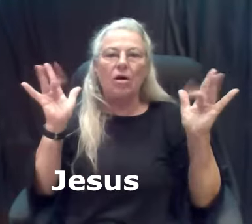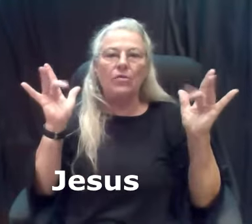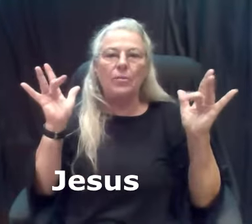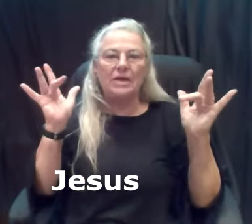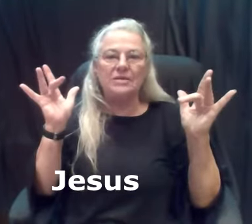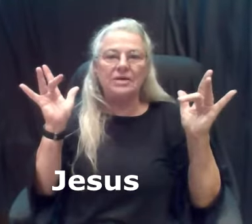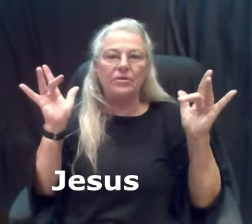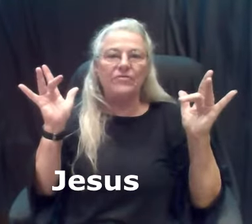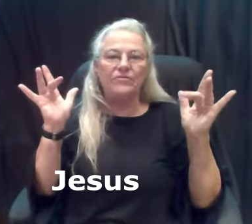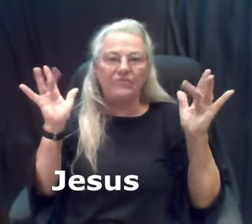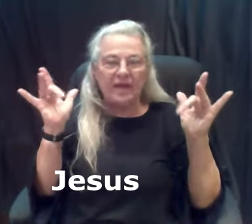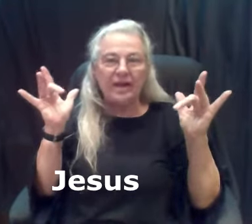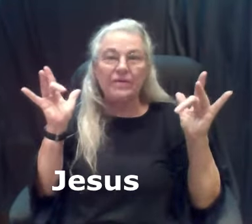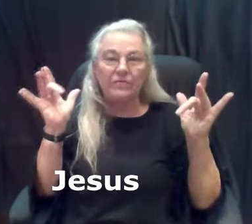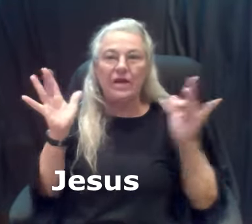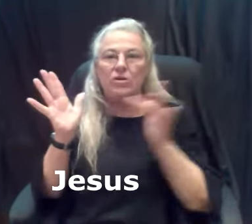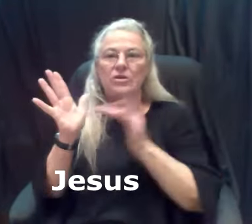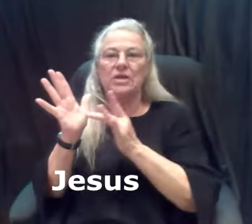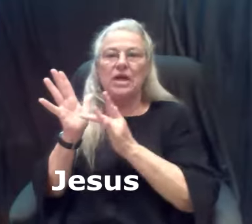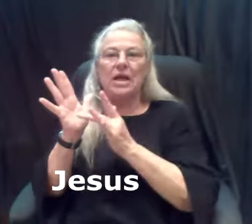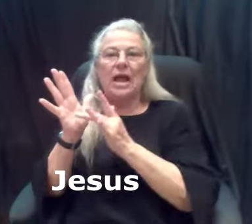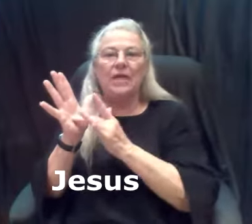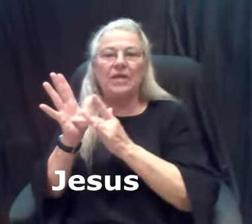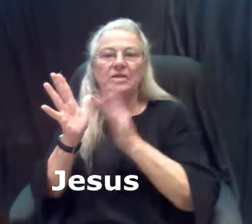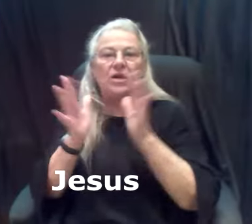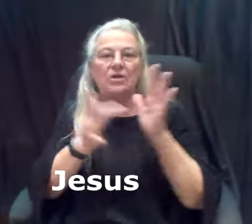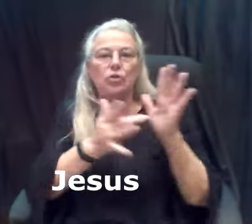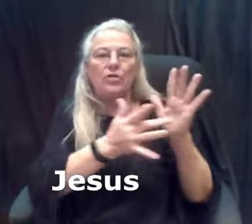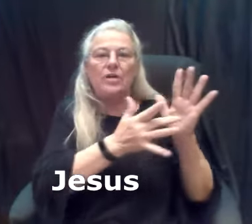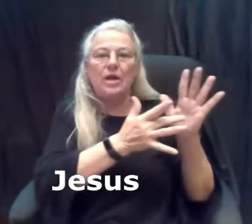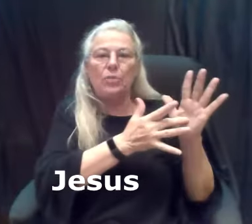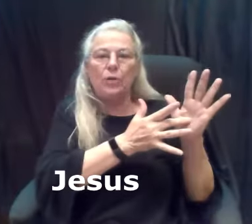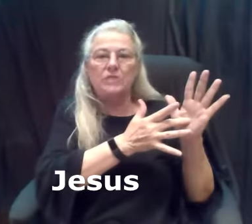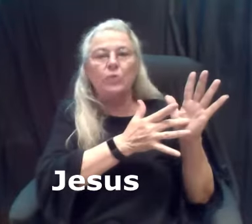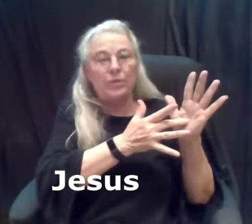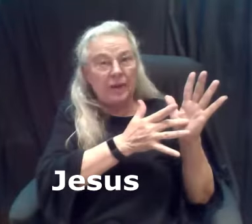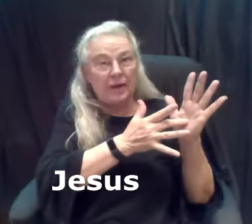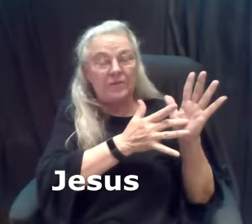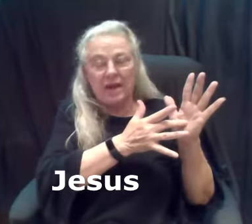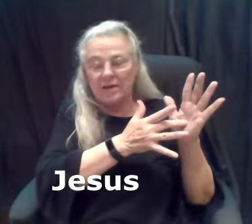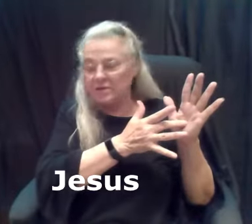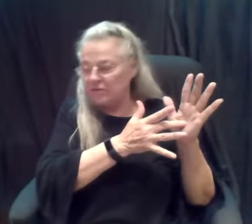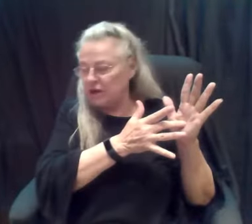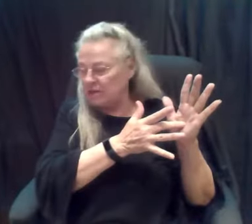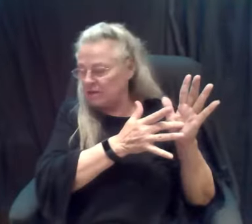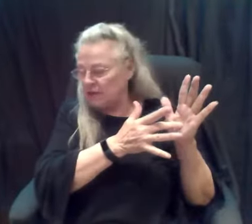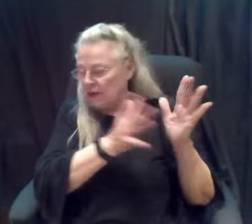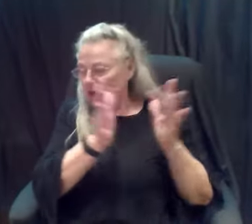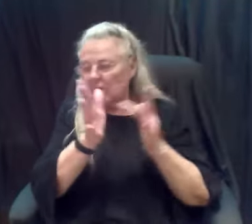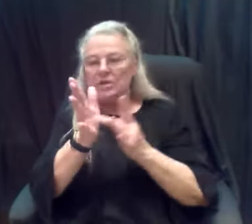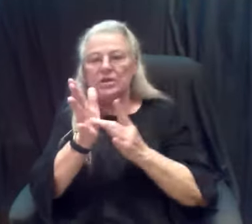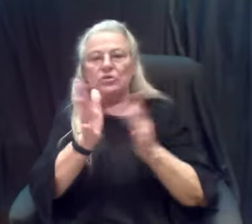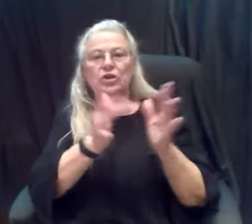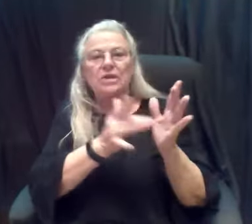my center feeling fingers, and they touch where the nail prints would have been in the hands of Jesus. Till Jesus and